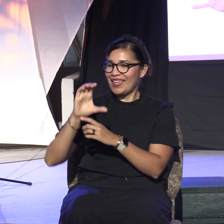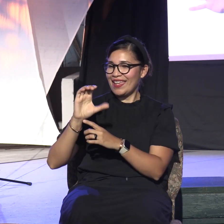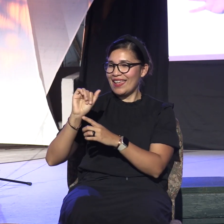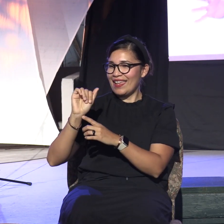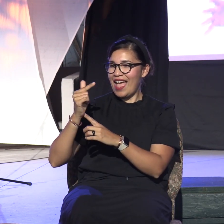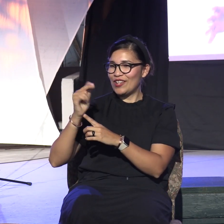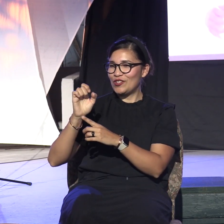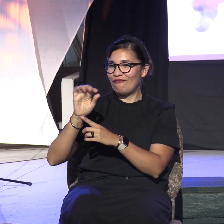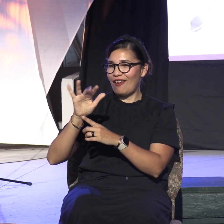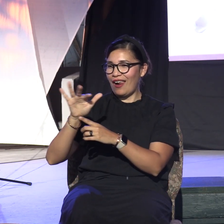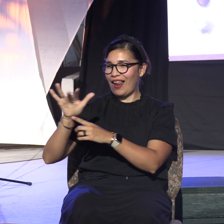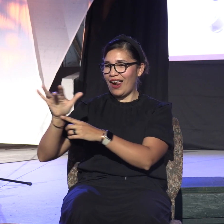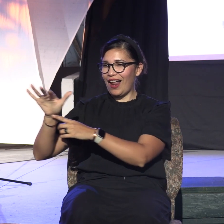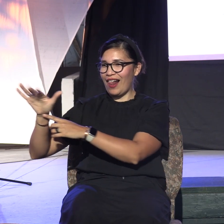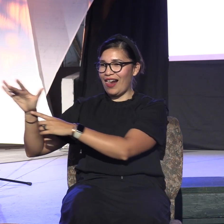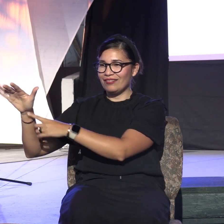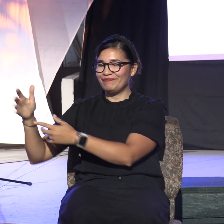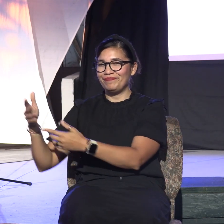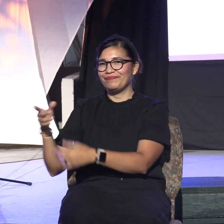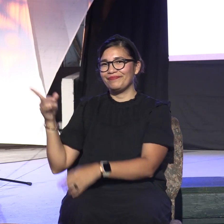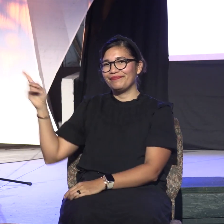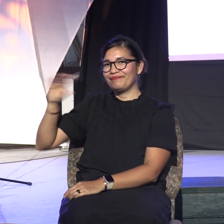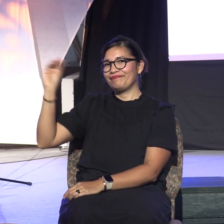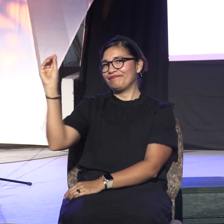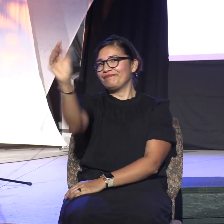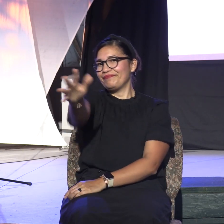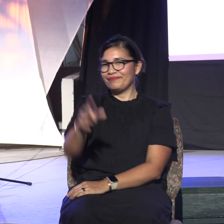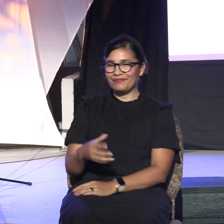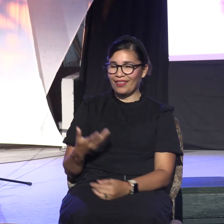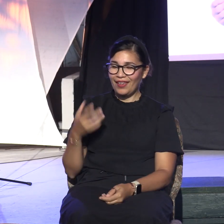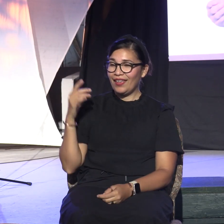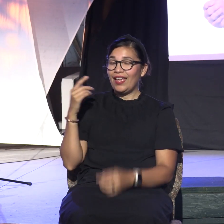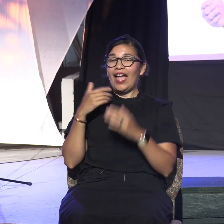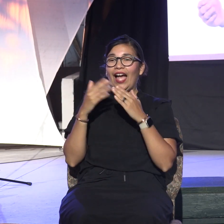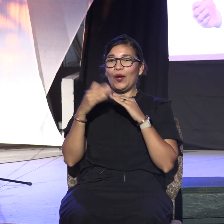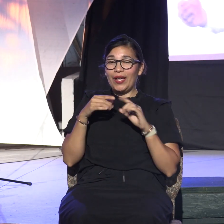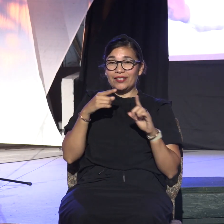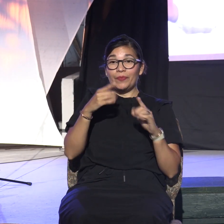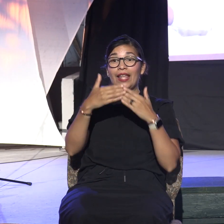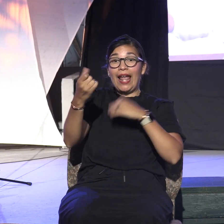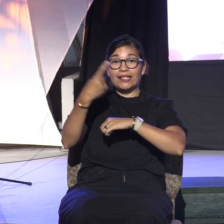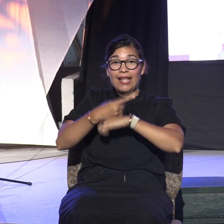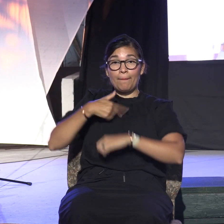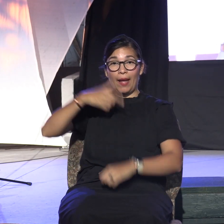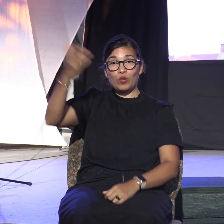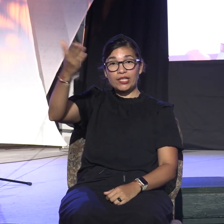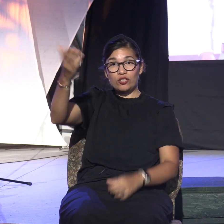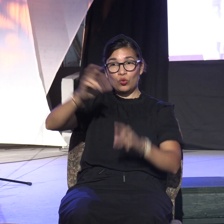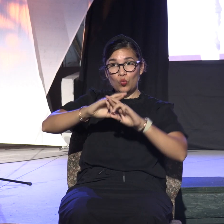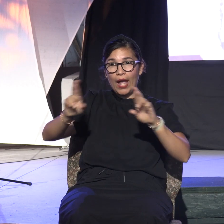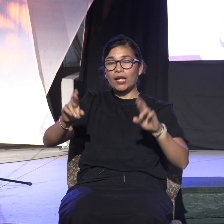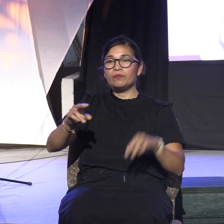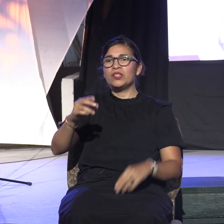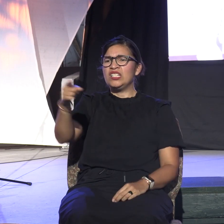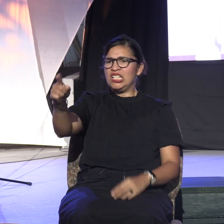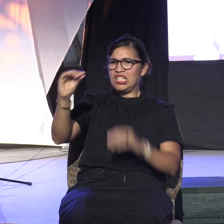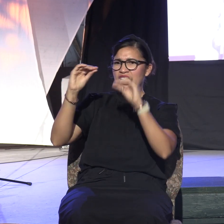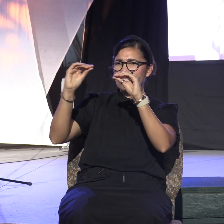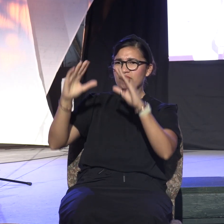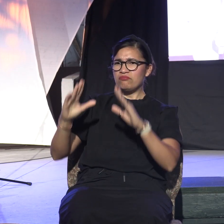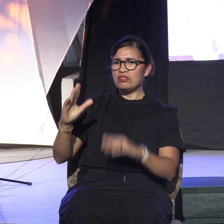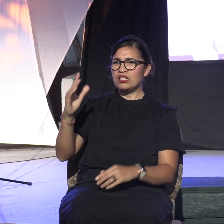Mr. Haffner, I see that you call this a phenomenological study, and yet nowhere in your research do you ever quote